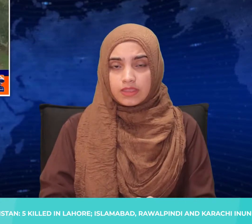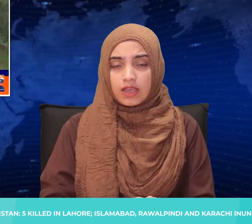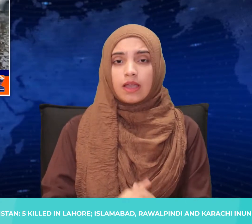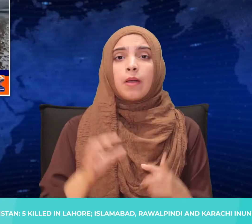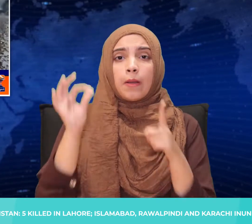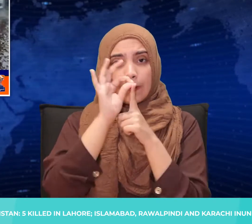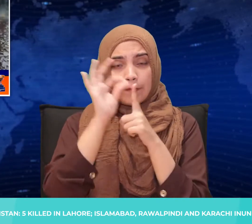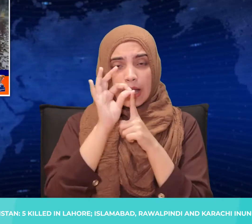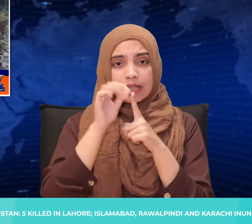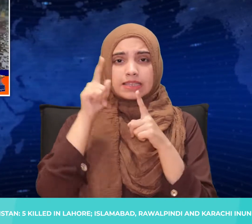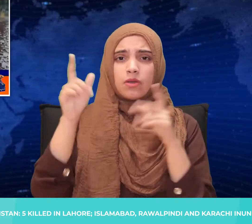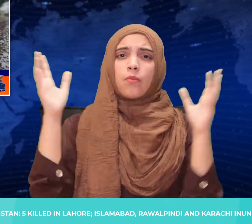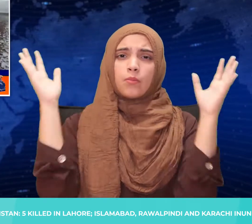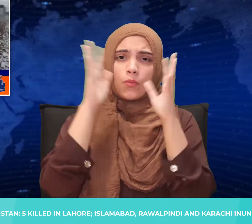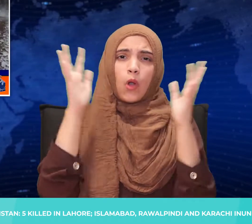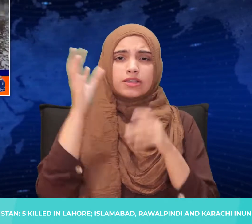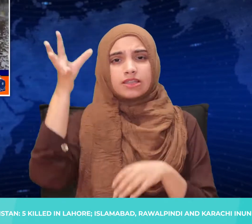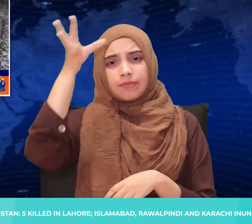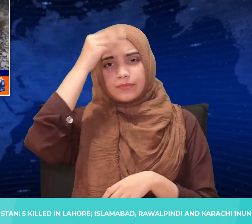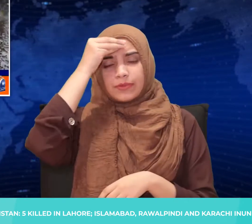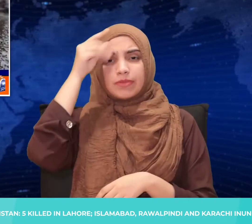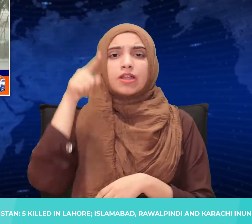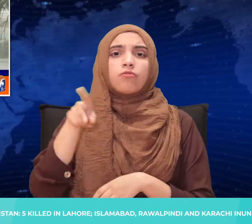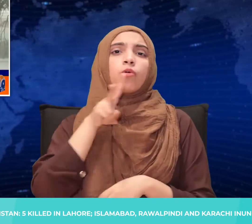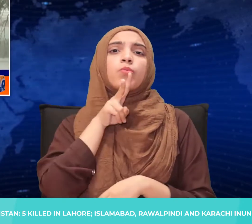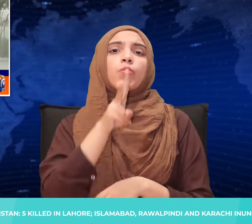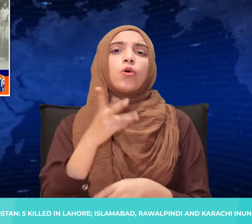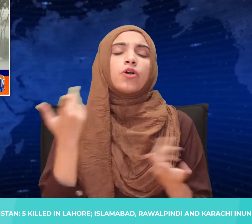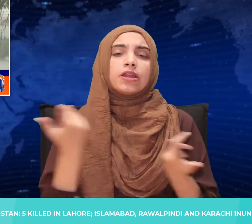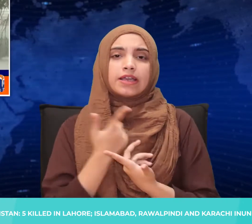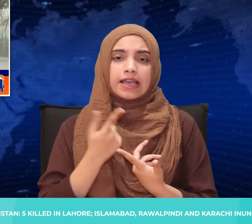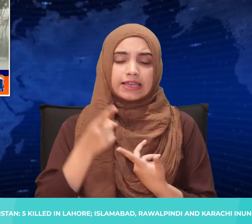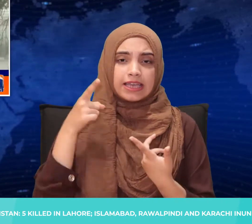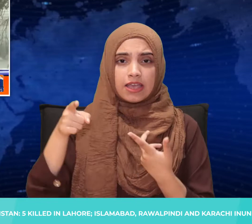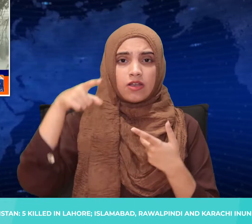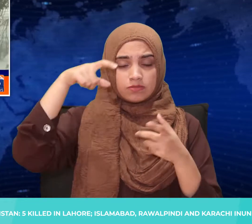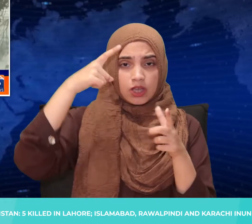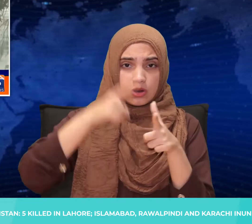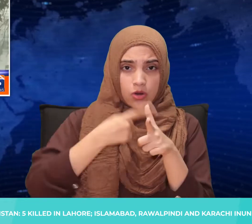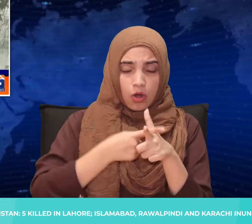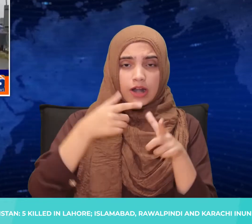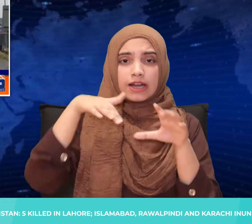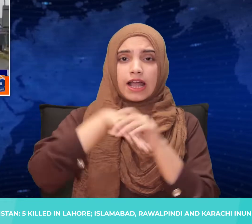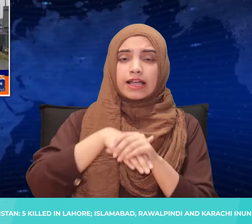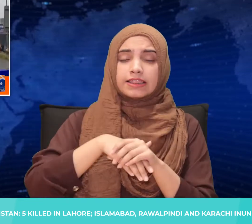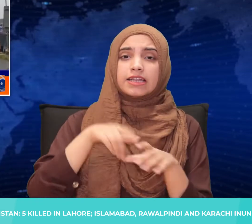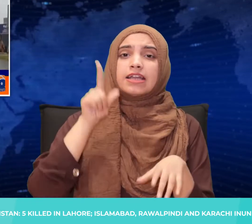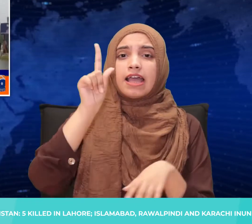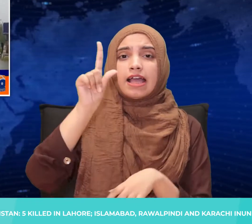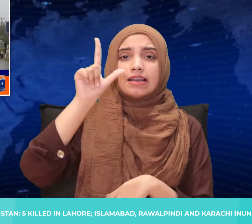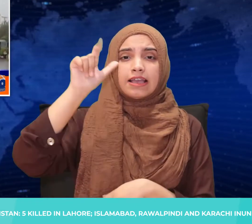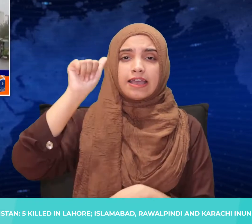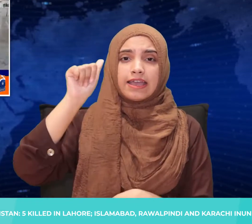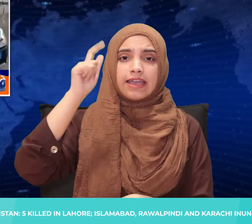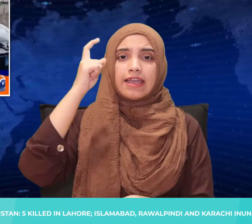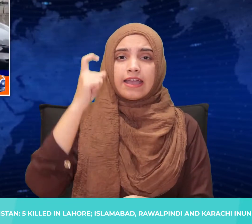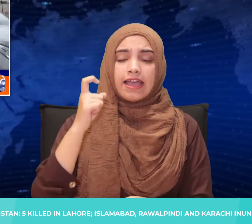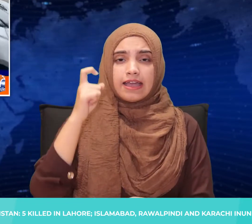According to the Pakistan Meteorological Department, the most rain was recorded in the Lakshmi Chowk area